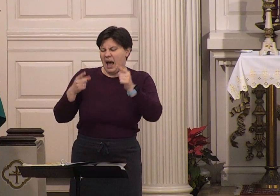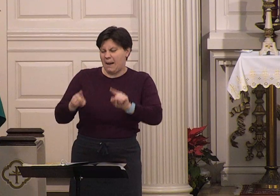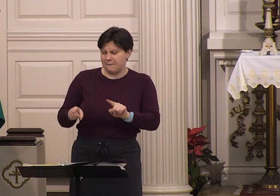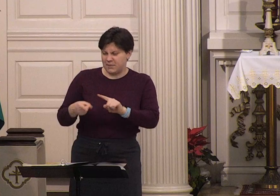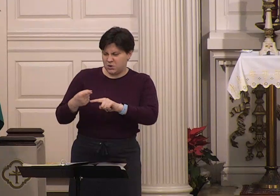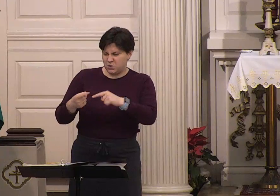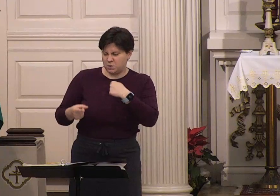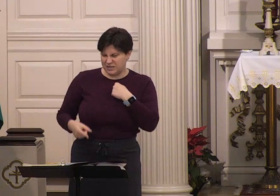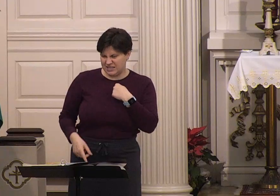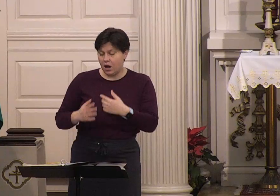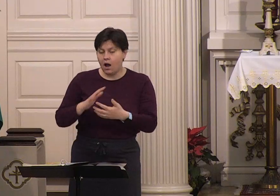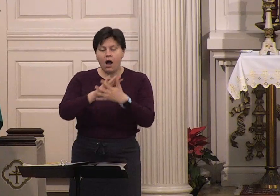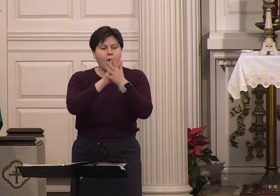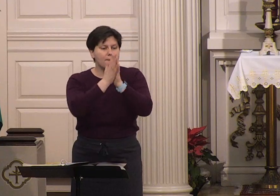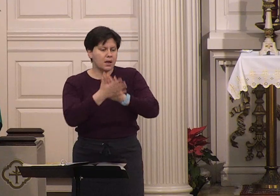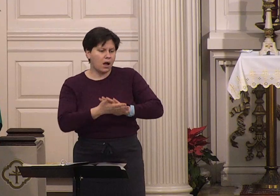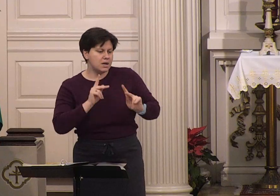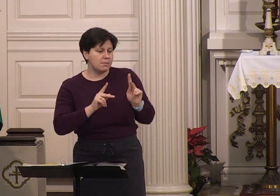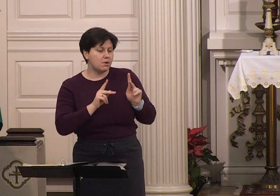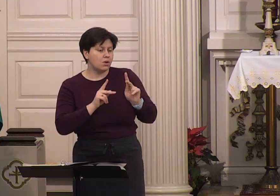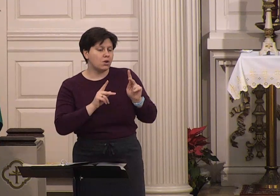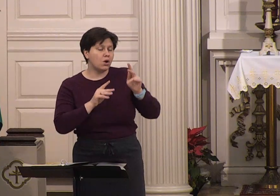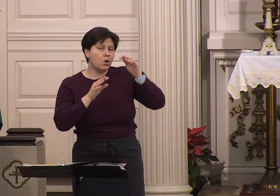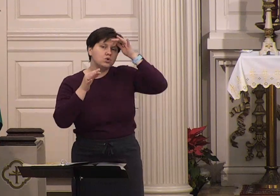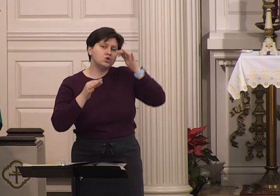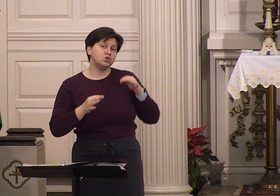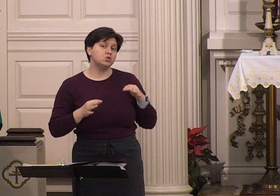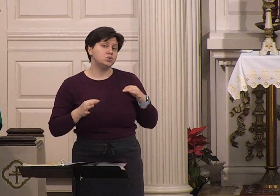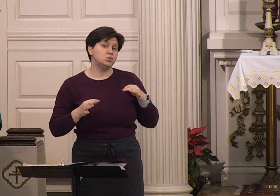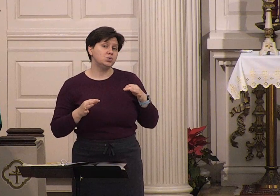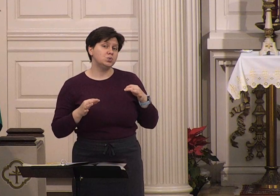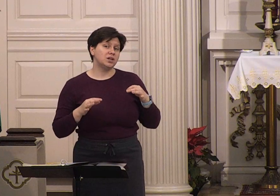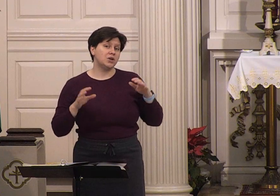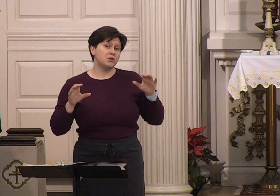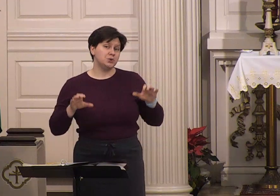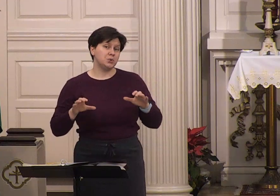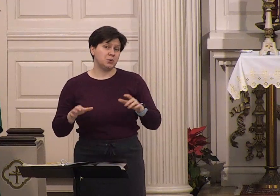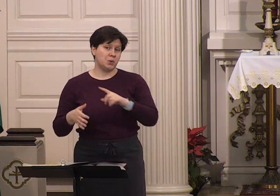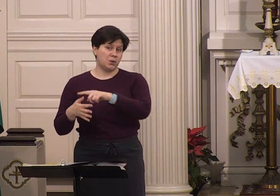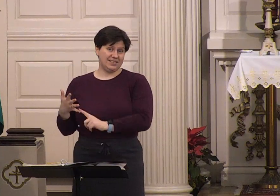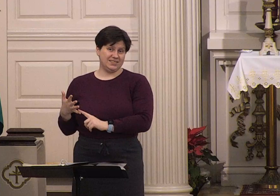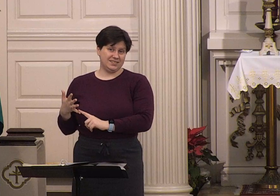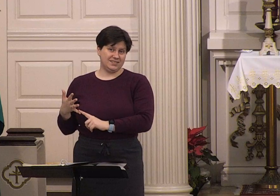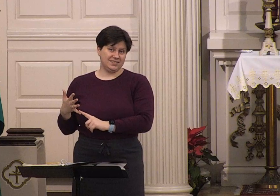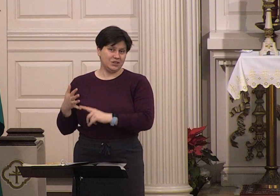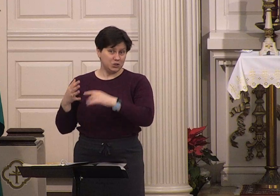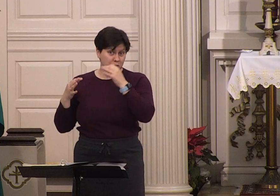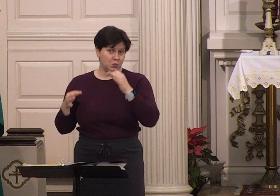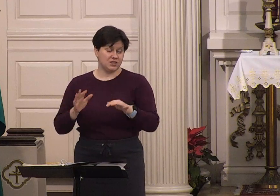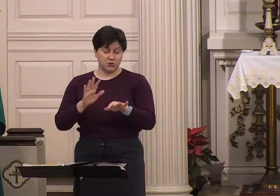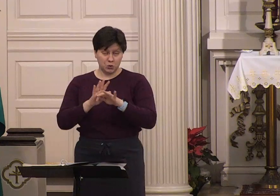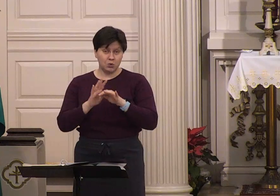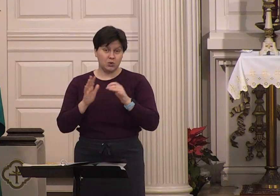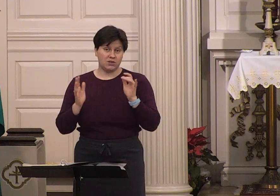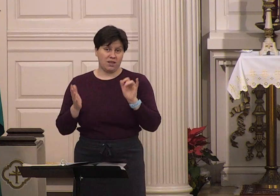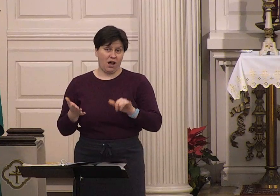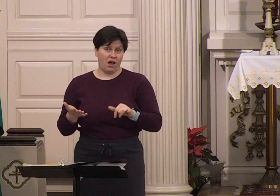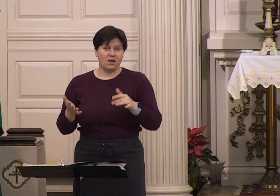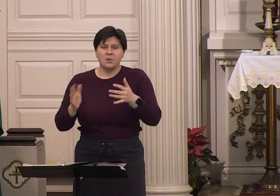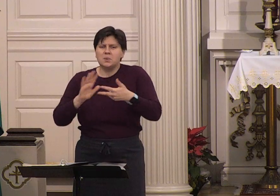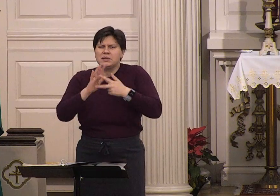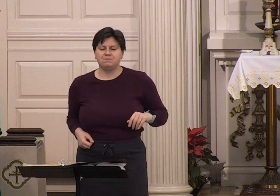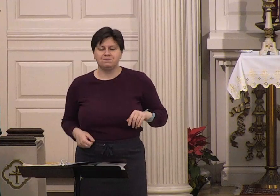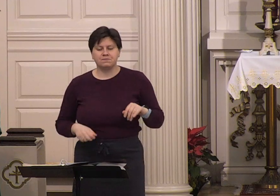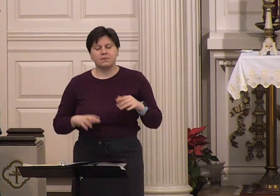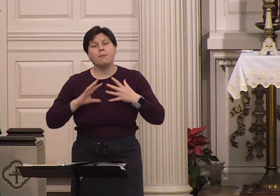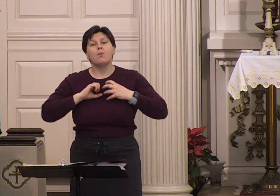The people who choose to do these things. Now, what does that mean? Well, take mourning, for